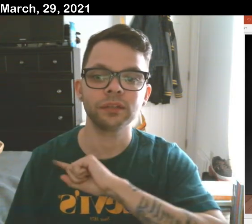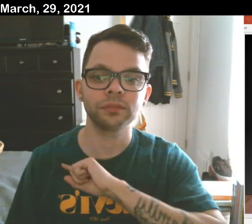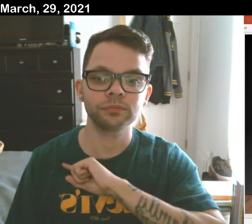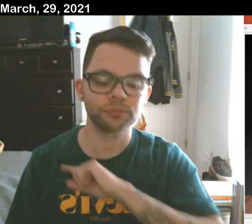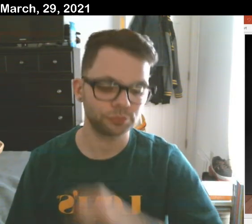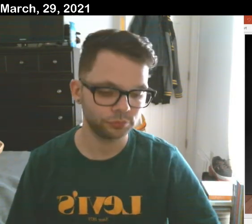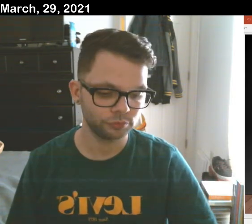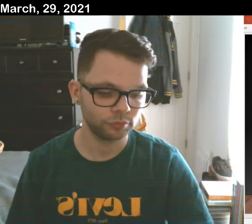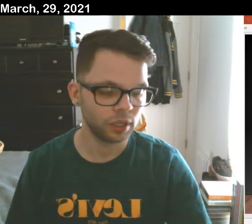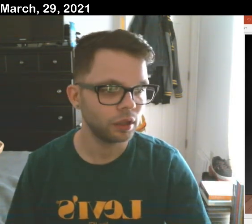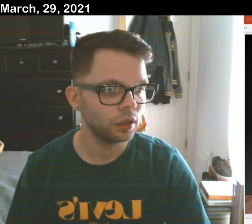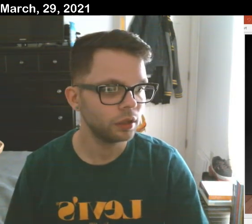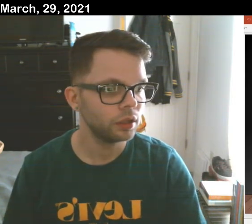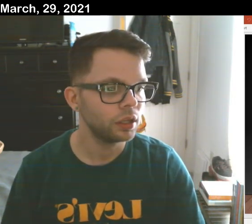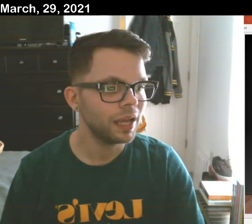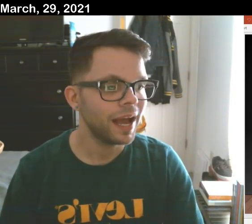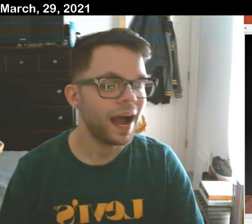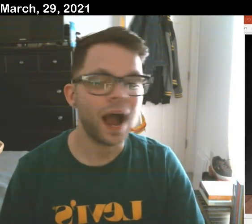we.